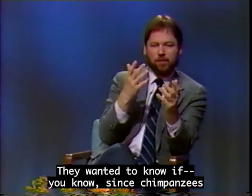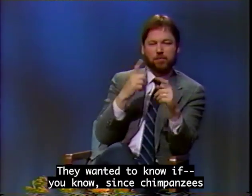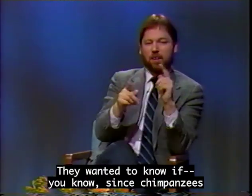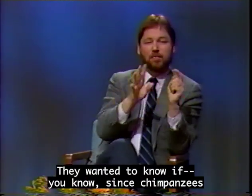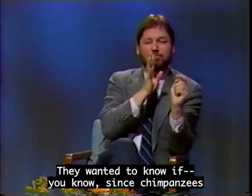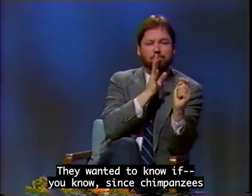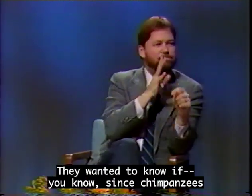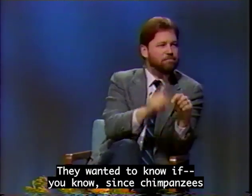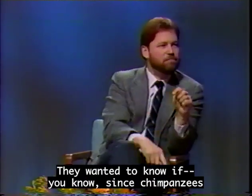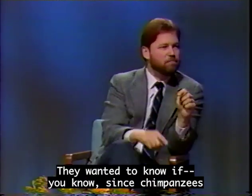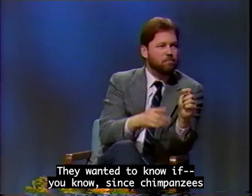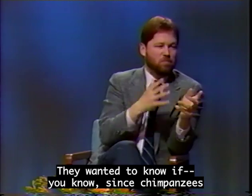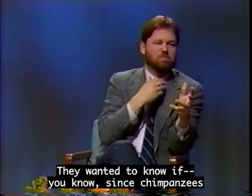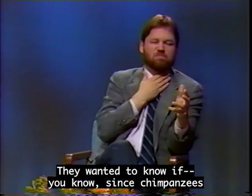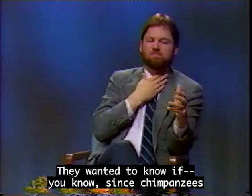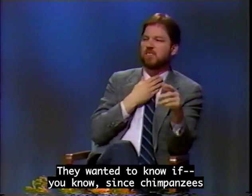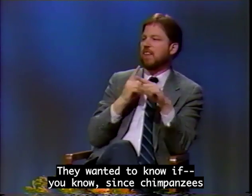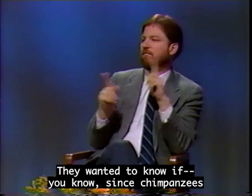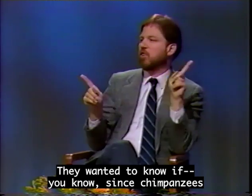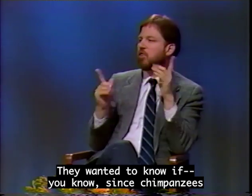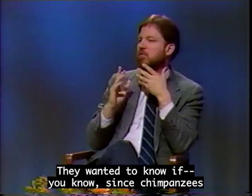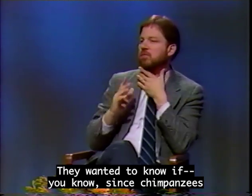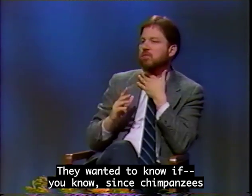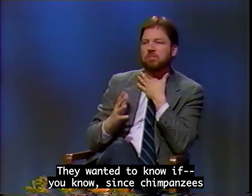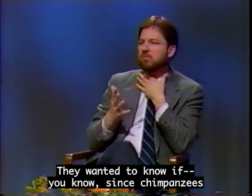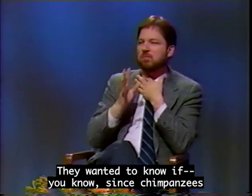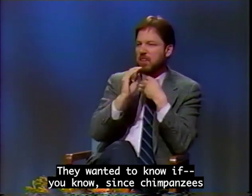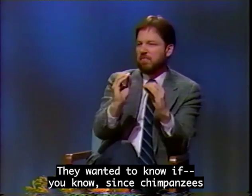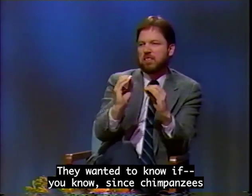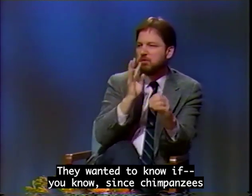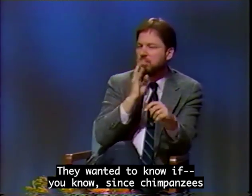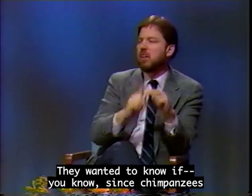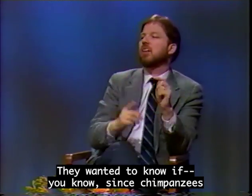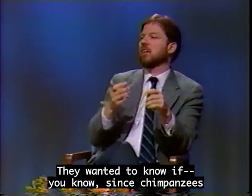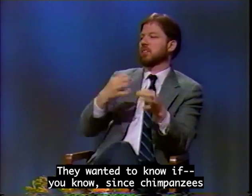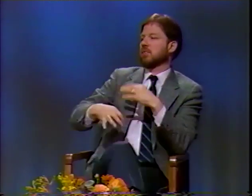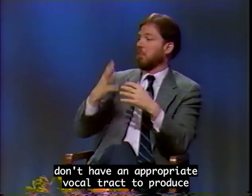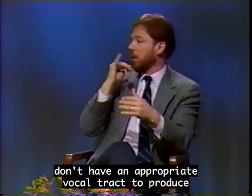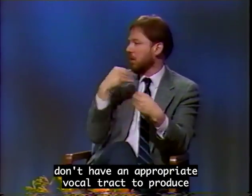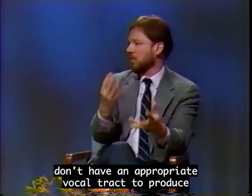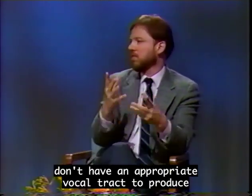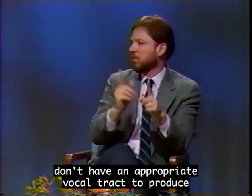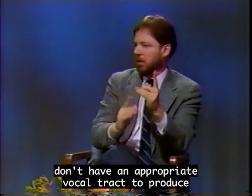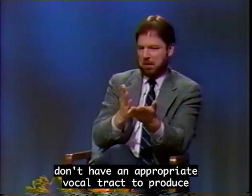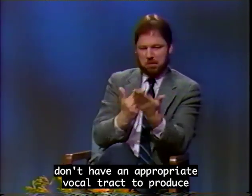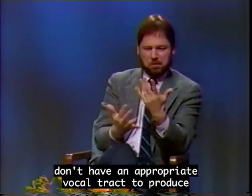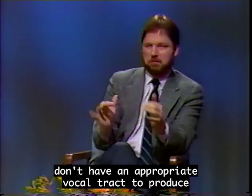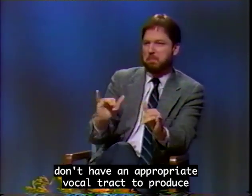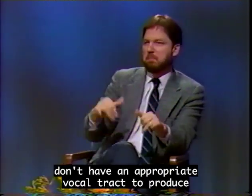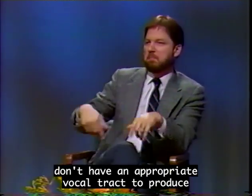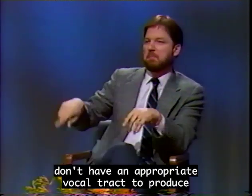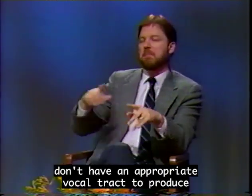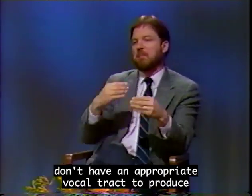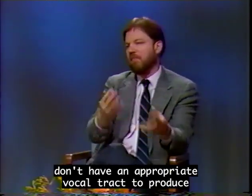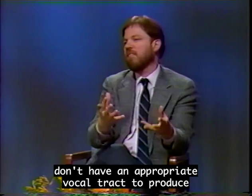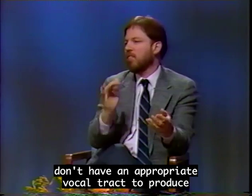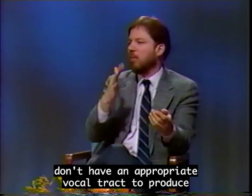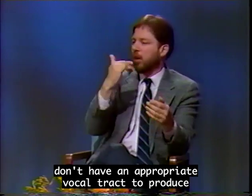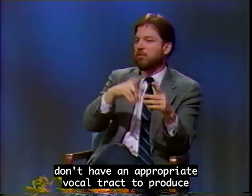They wanted to know if, you know, since chimpanzees don't have an appropriate vocal tract to